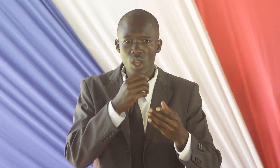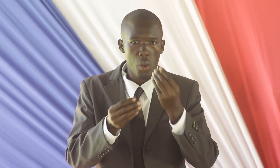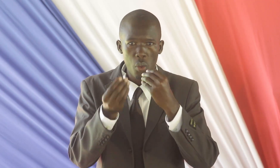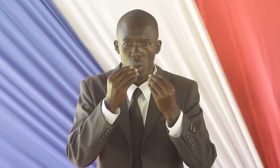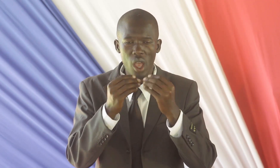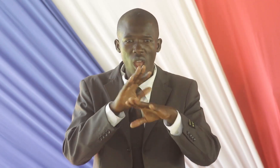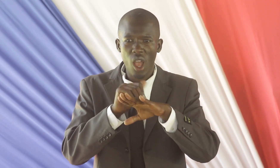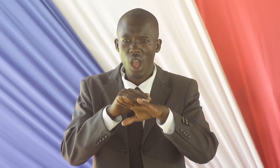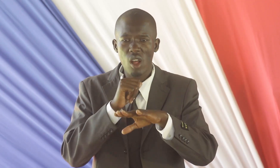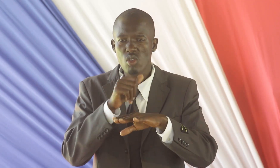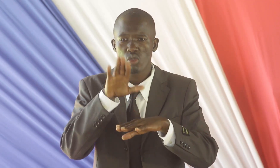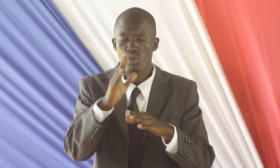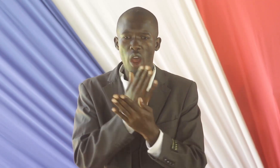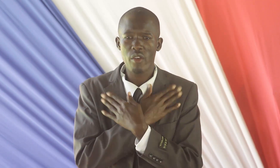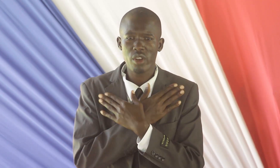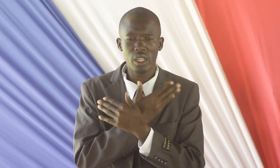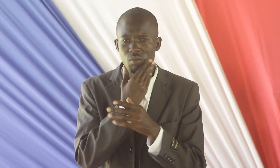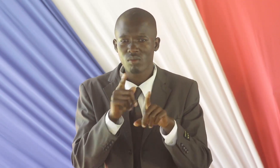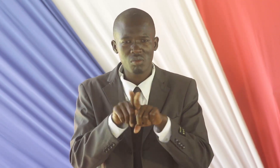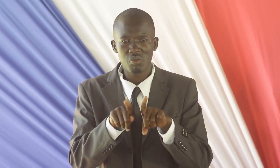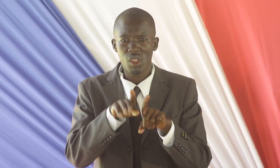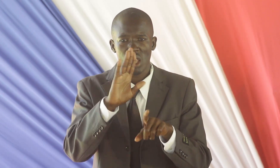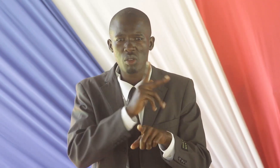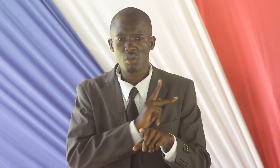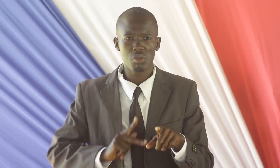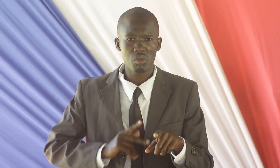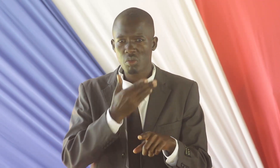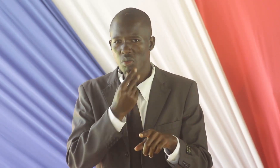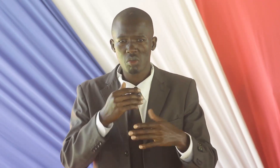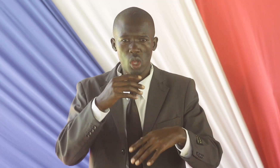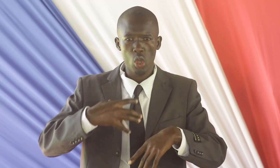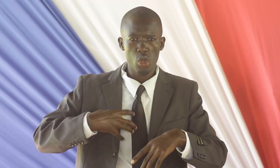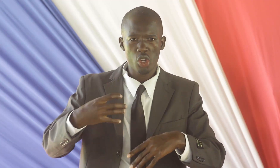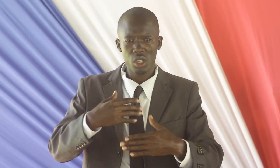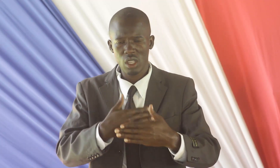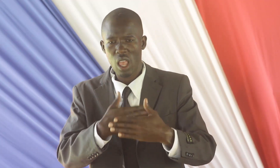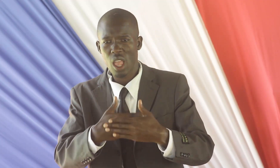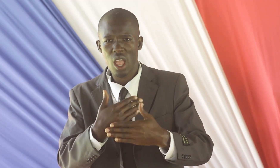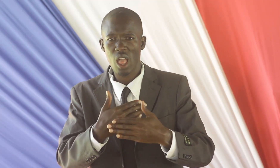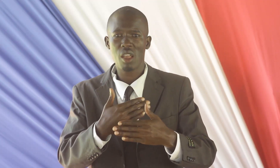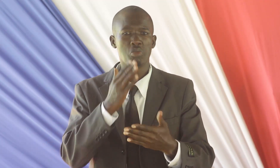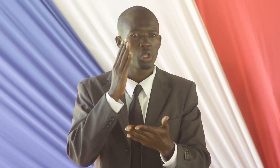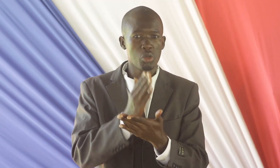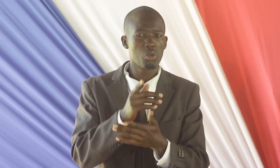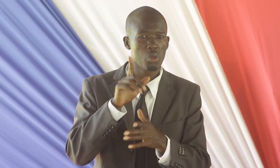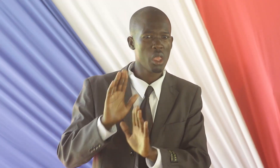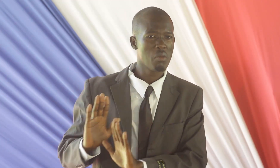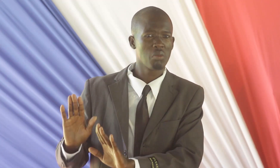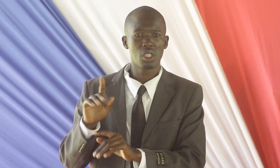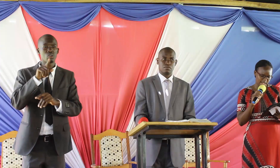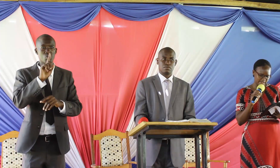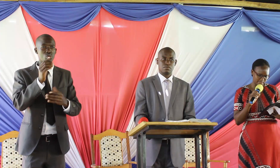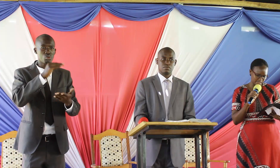nor your brethren, neither your kinsmen, nor your rich neighbors, lest they bid you again,